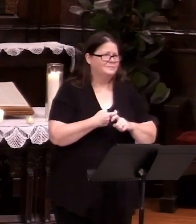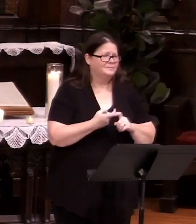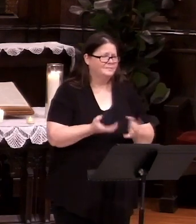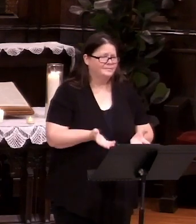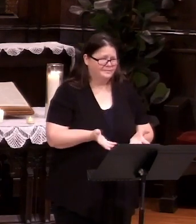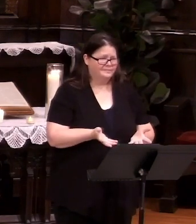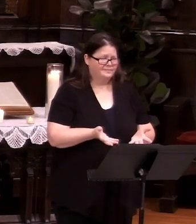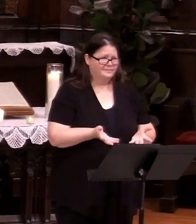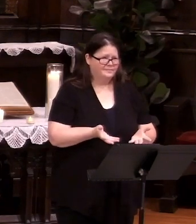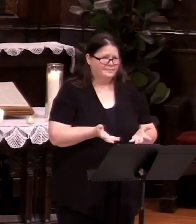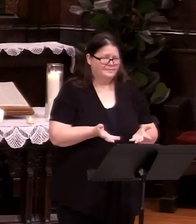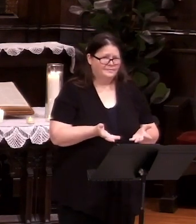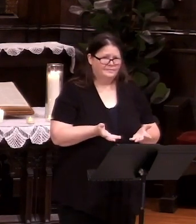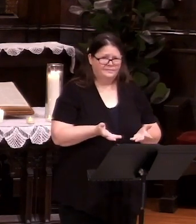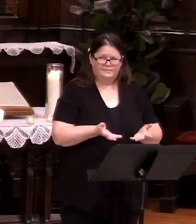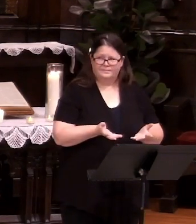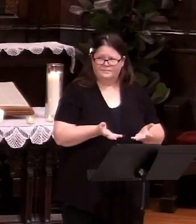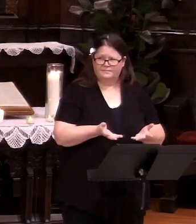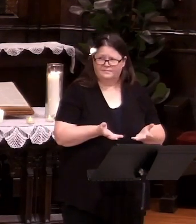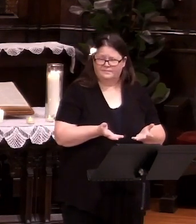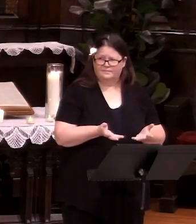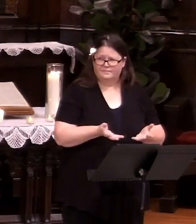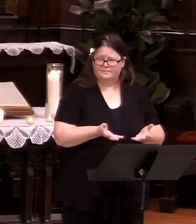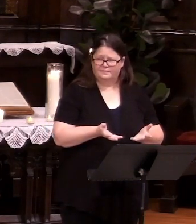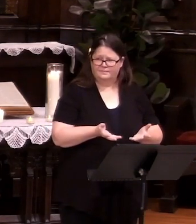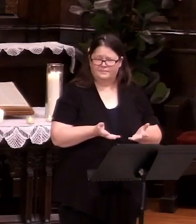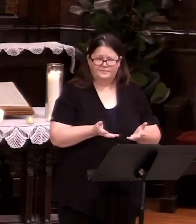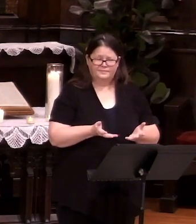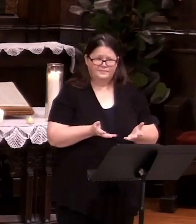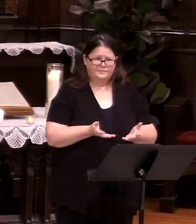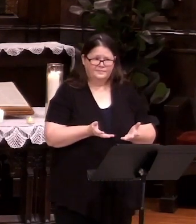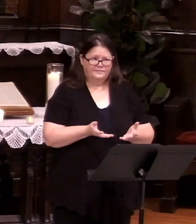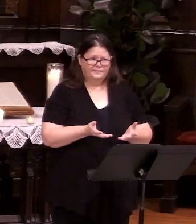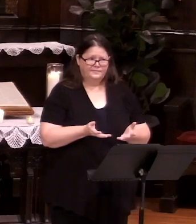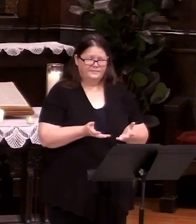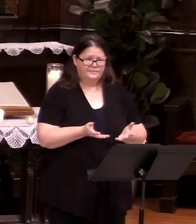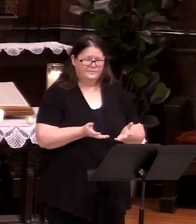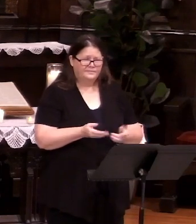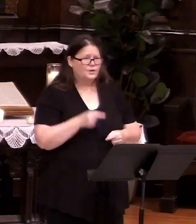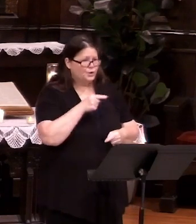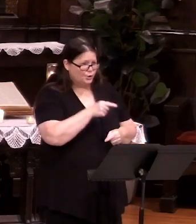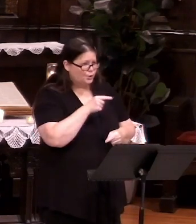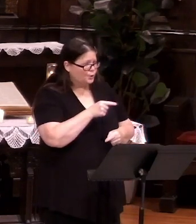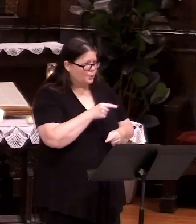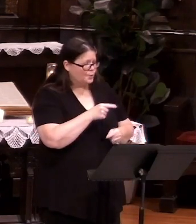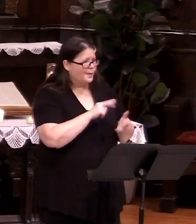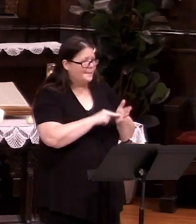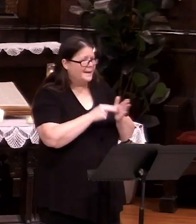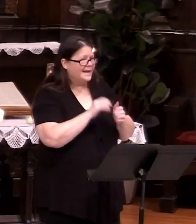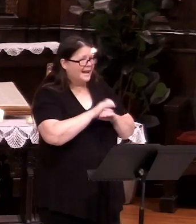aquí?" Cute little white girl, why are you here?